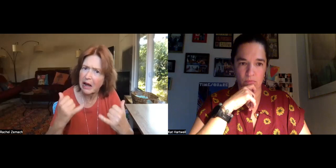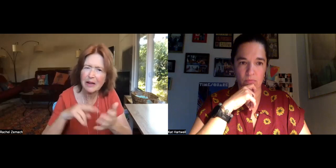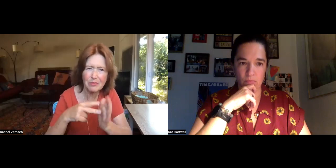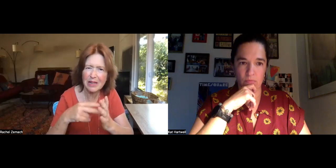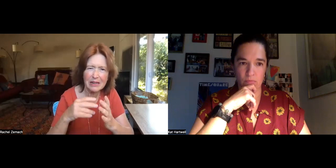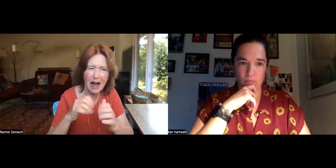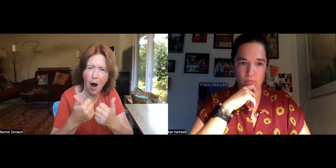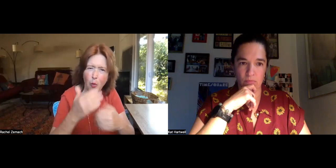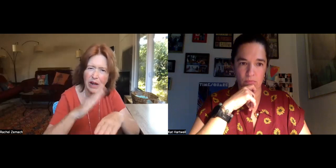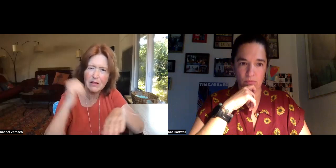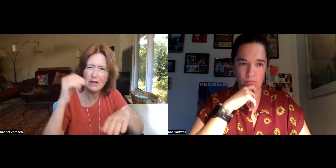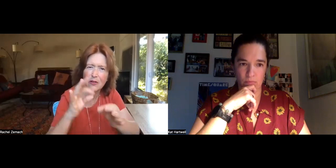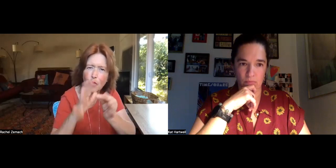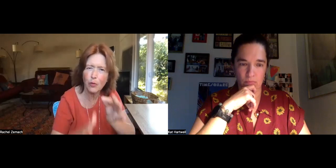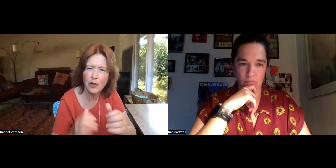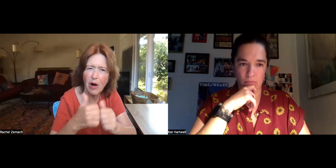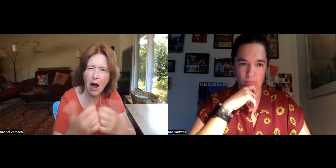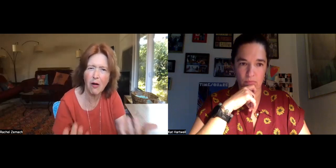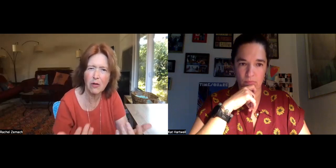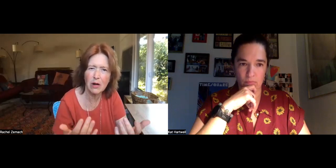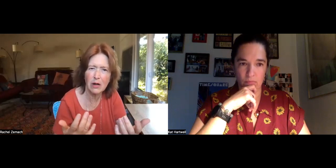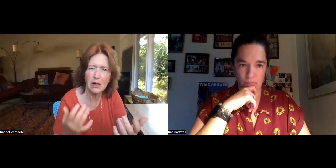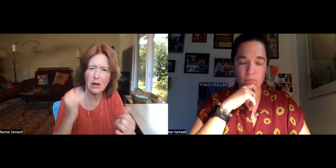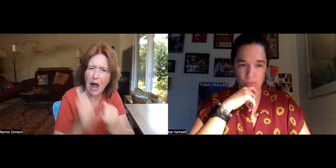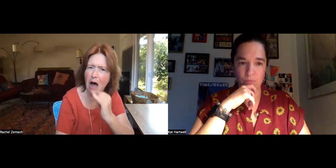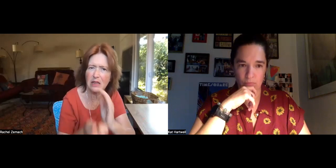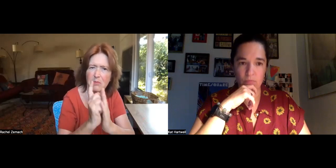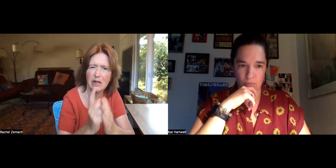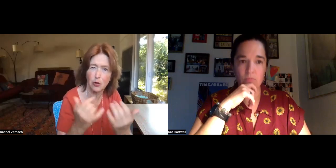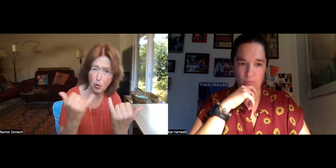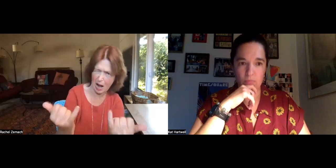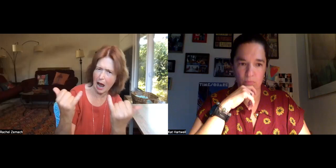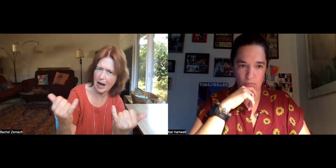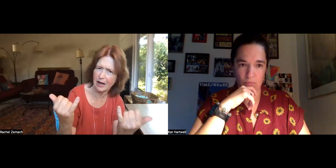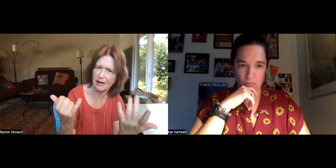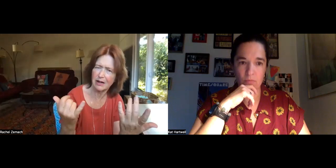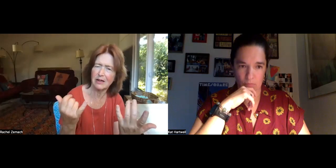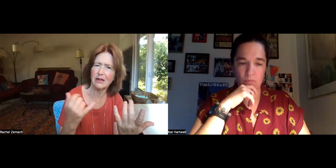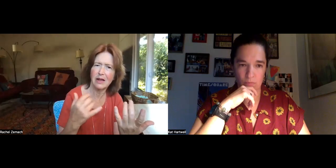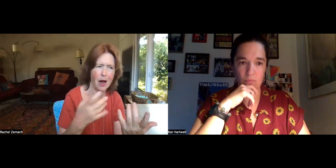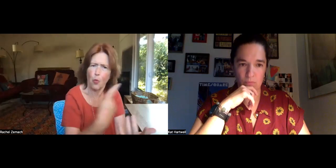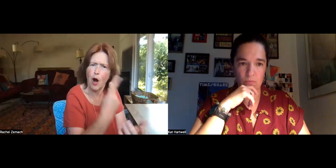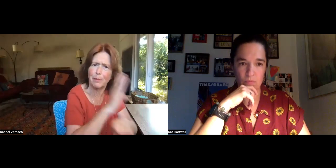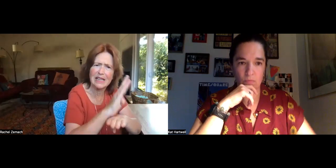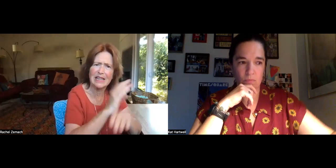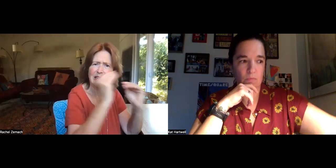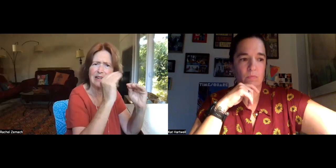today means how we interpret that. Last night, today, we are busy